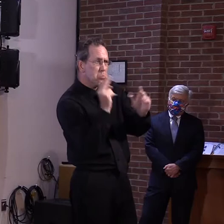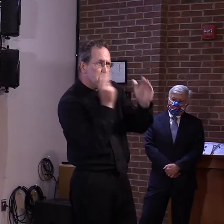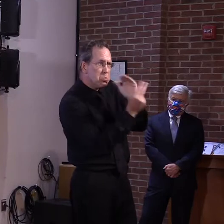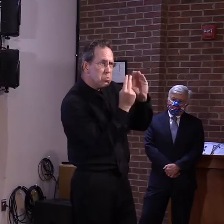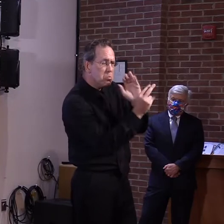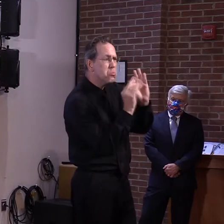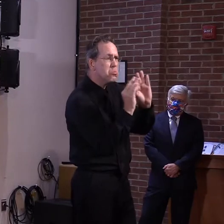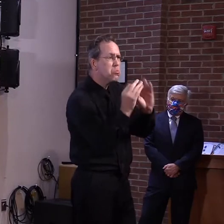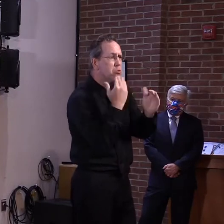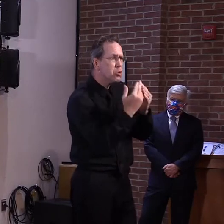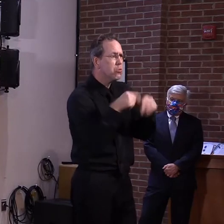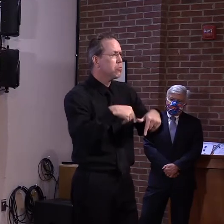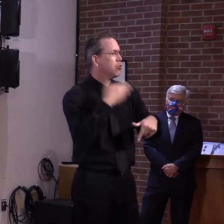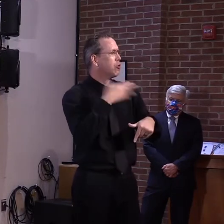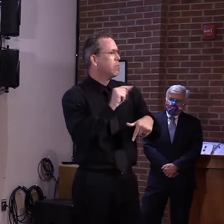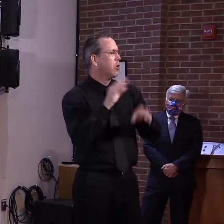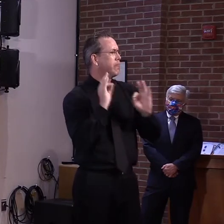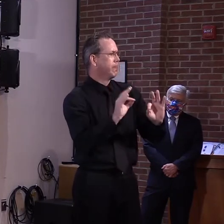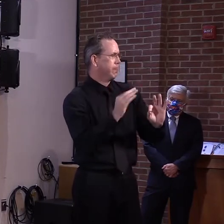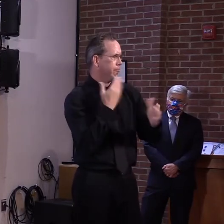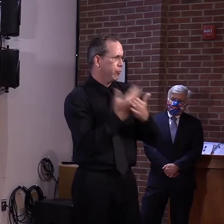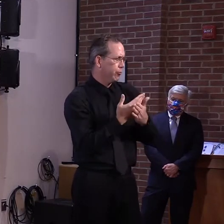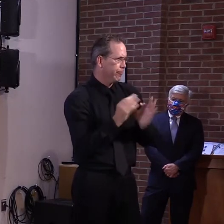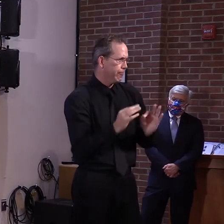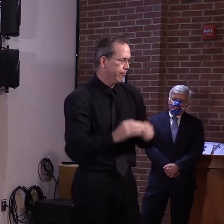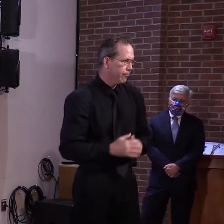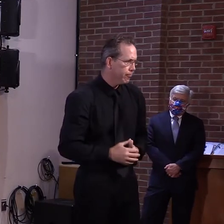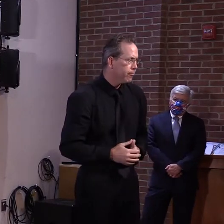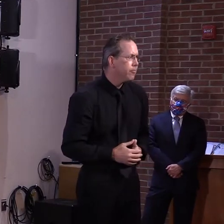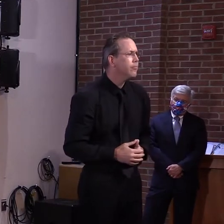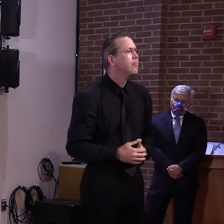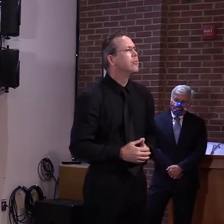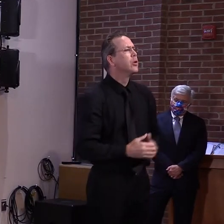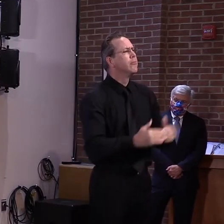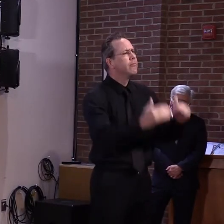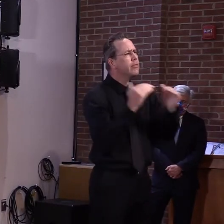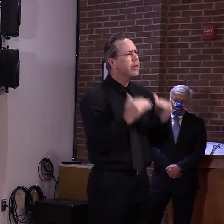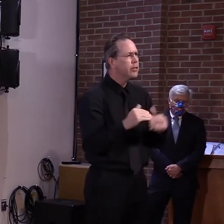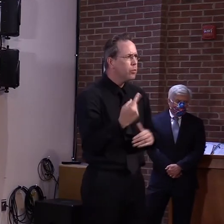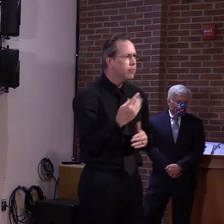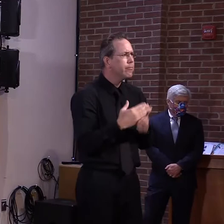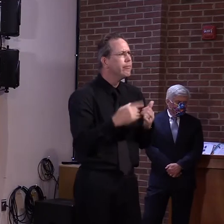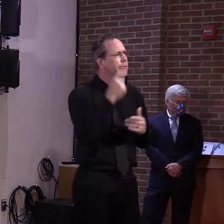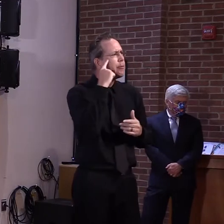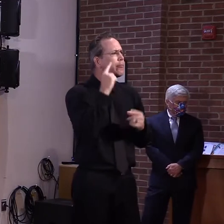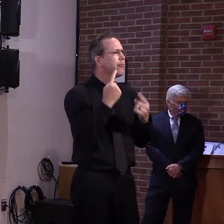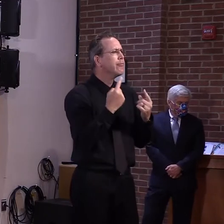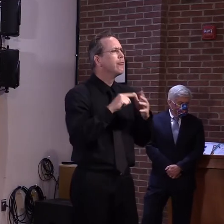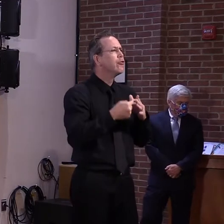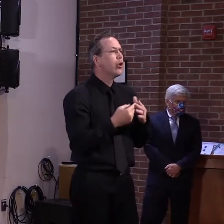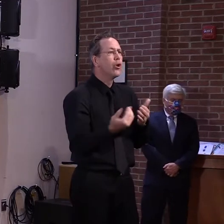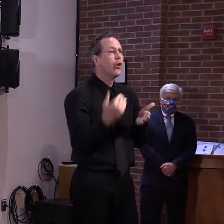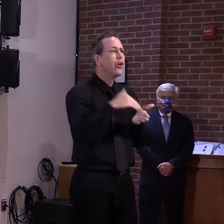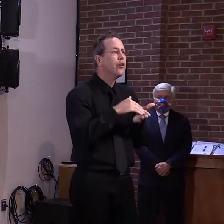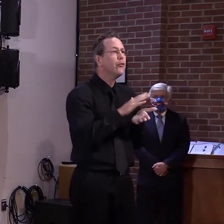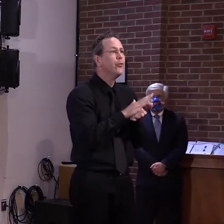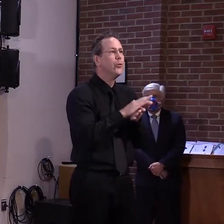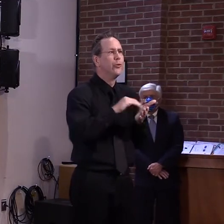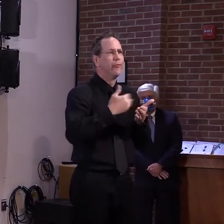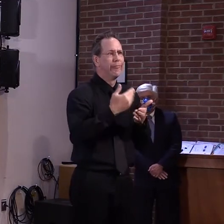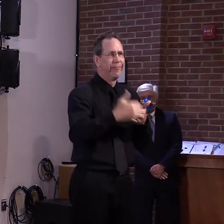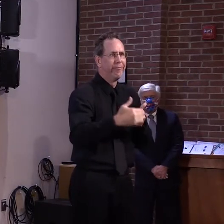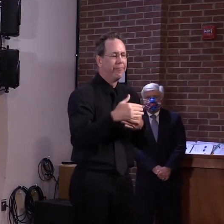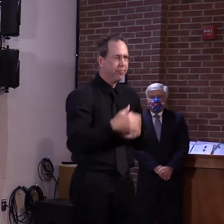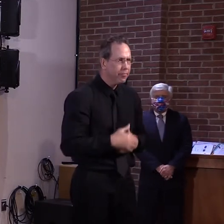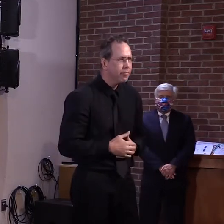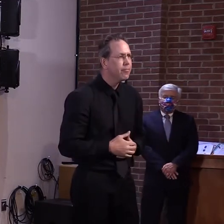here in Vermont. Talking about our restart metrics that we talk about every week, similarly with our other numbers trending so well,